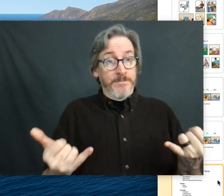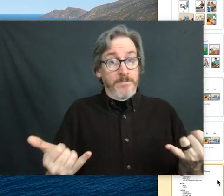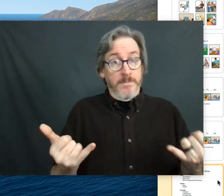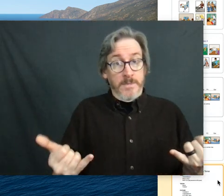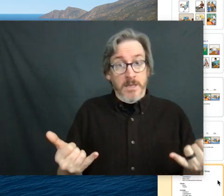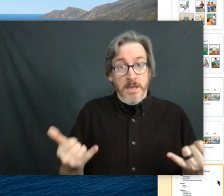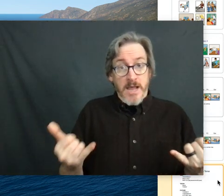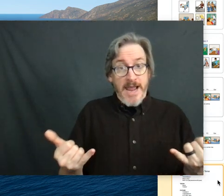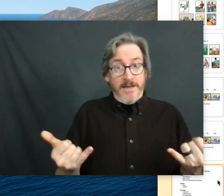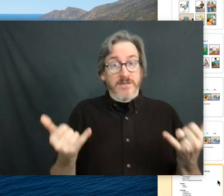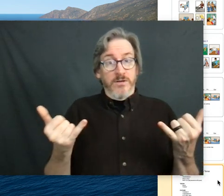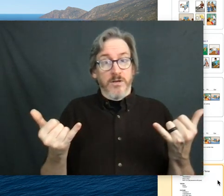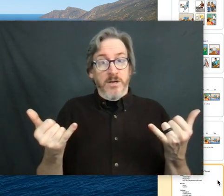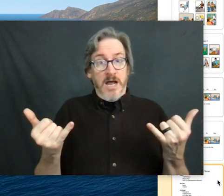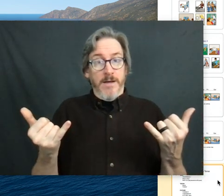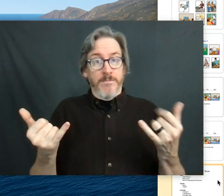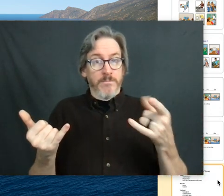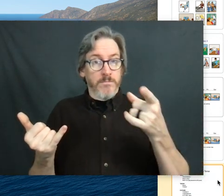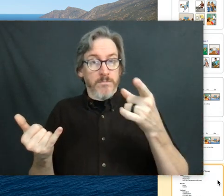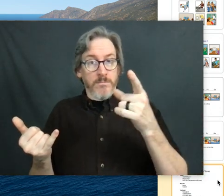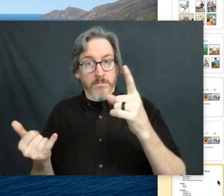Today, and